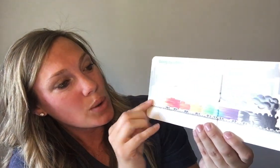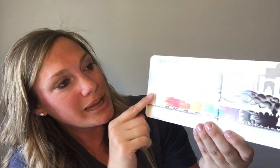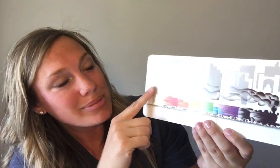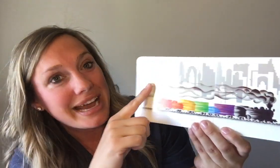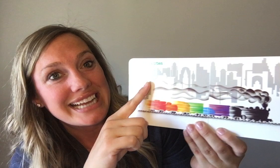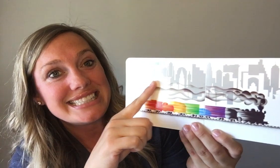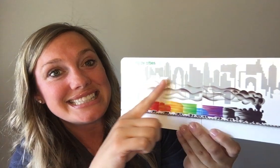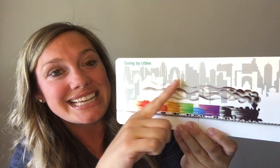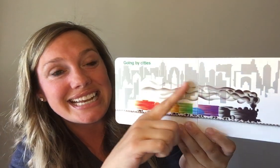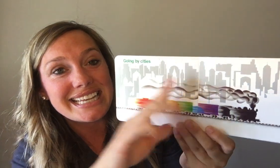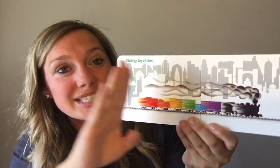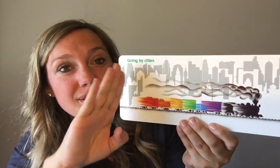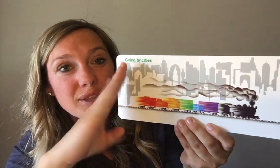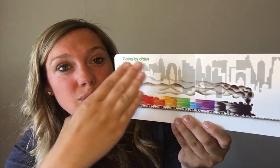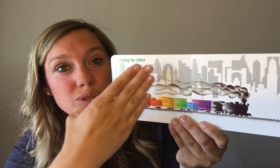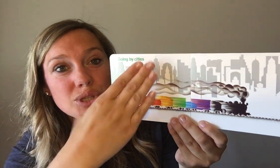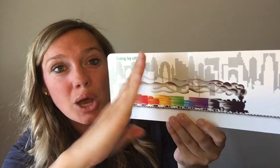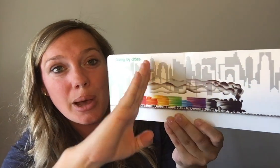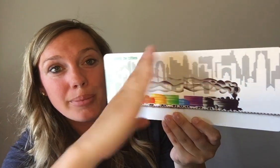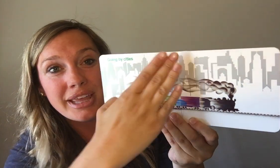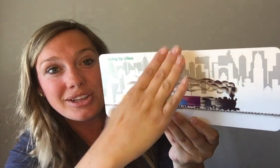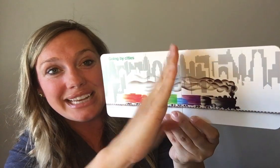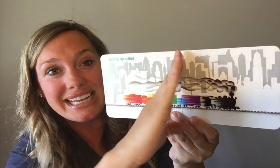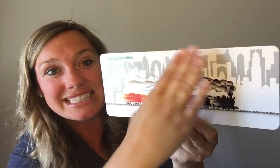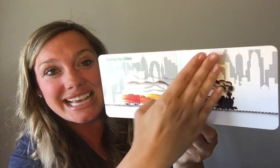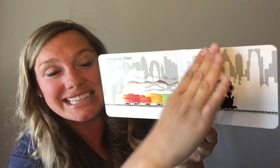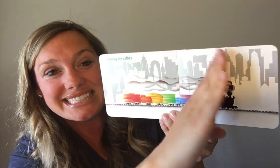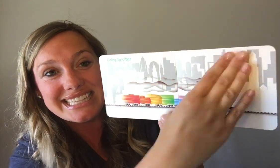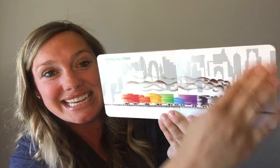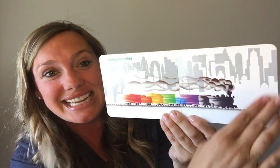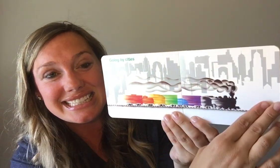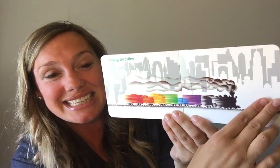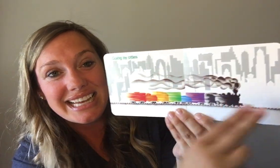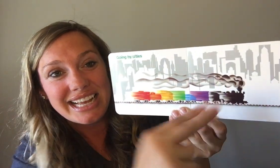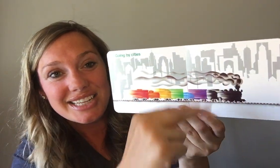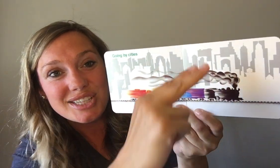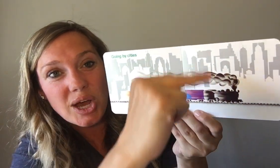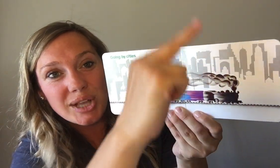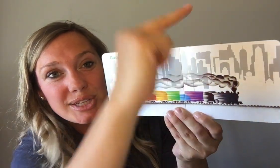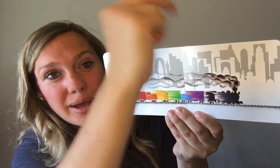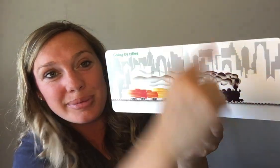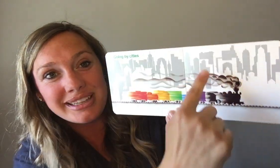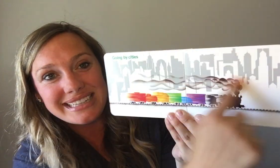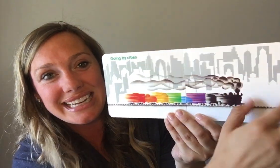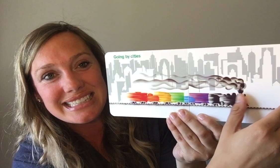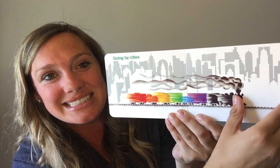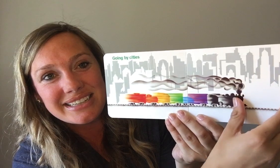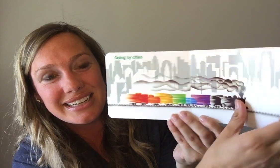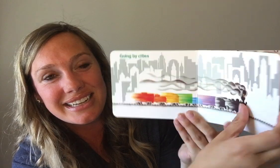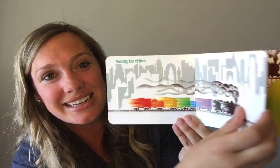Going by cities. Look at those tall buildings on the cities. Tall, tall buildings.